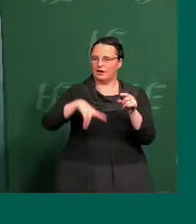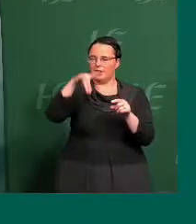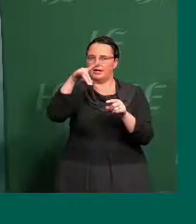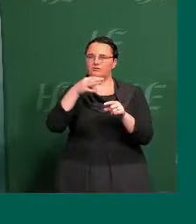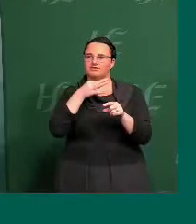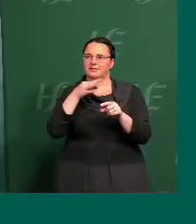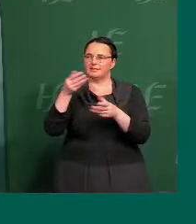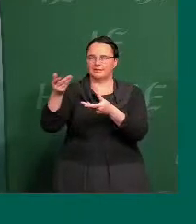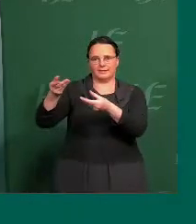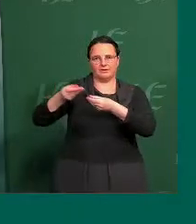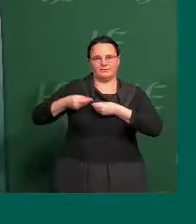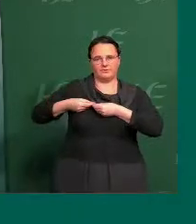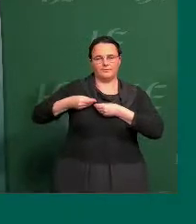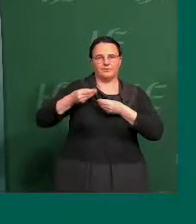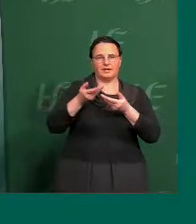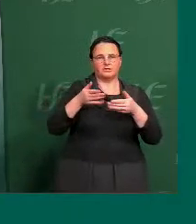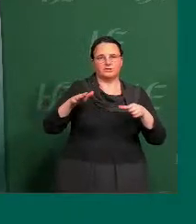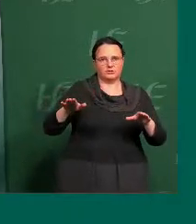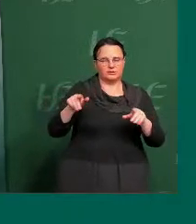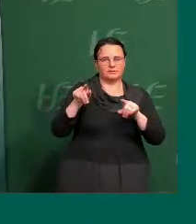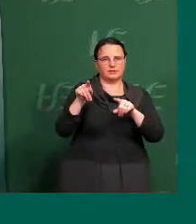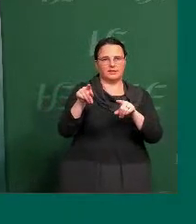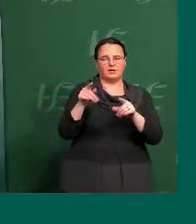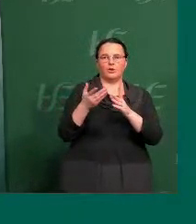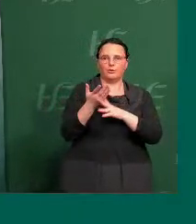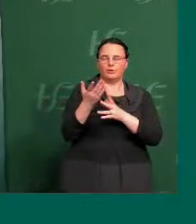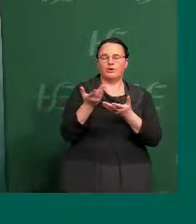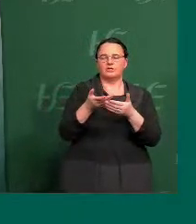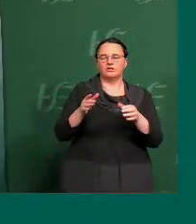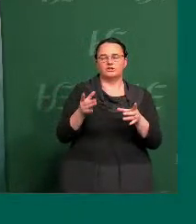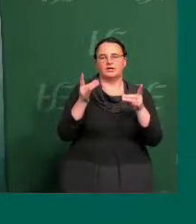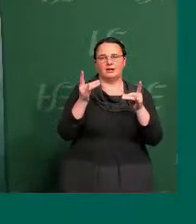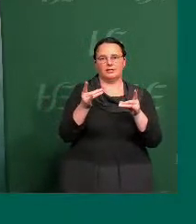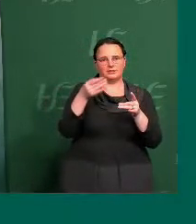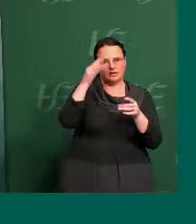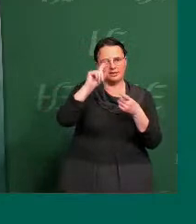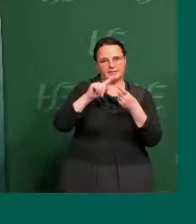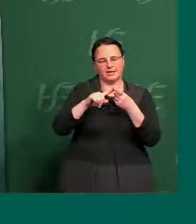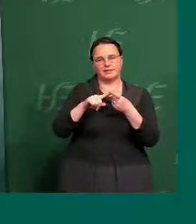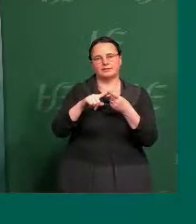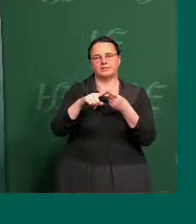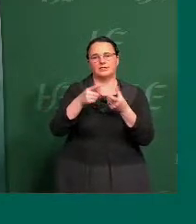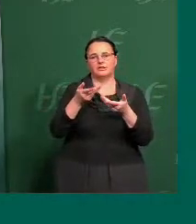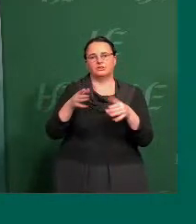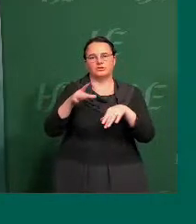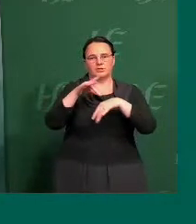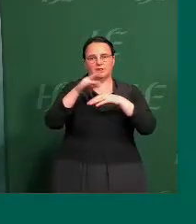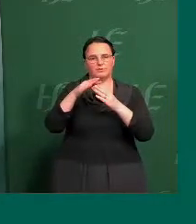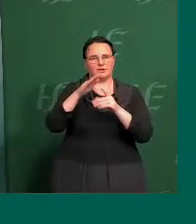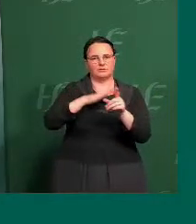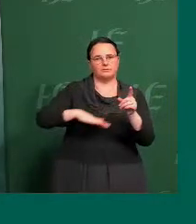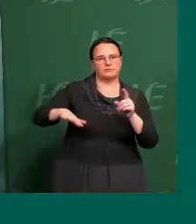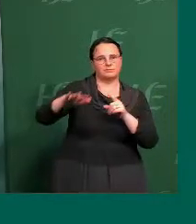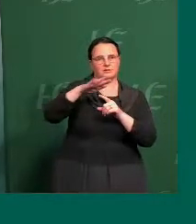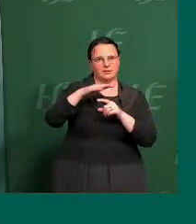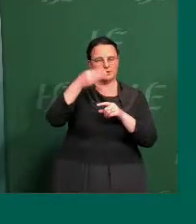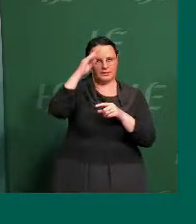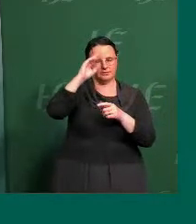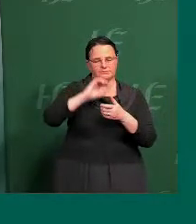was listed, children through Children's Health Ireland and paediatric hospital centres across the country, starting next